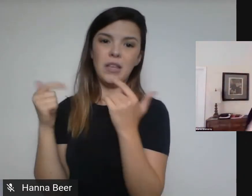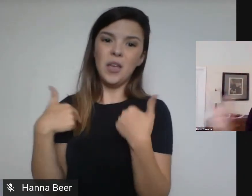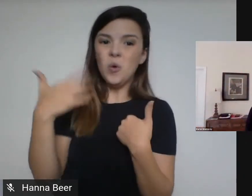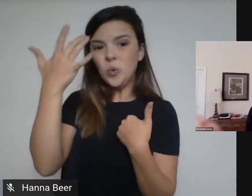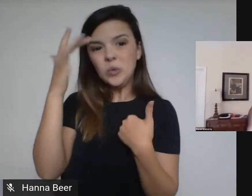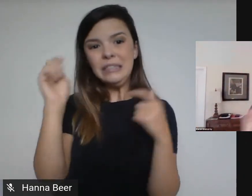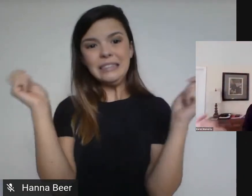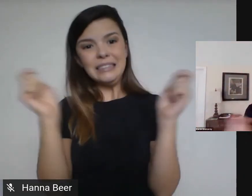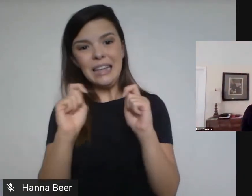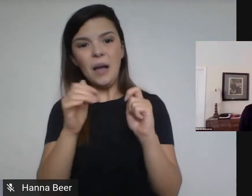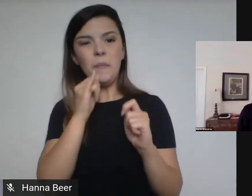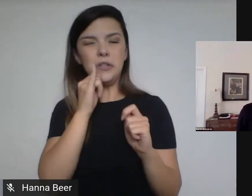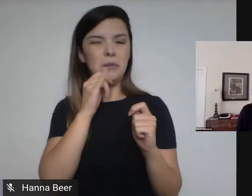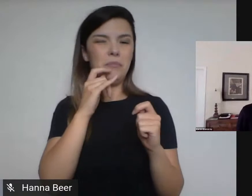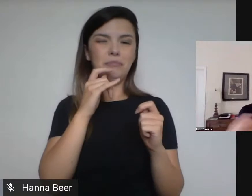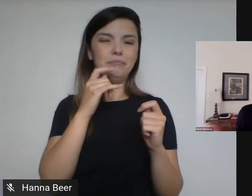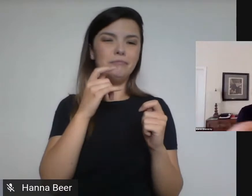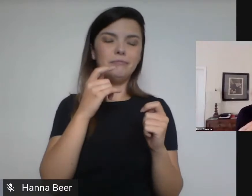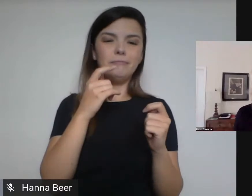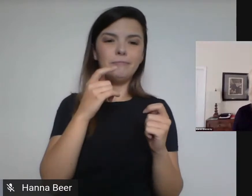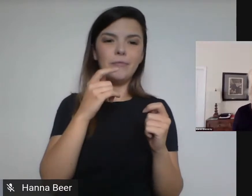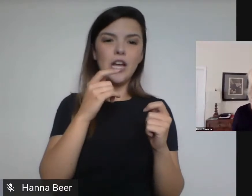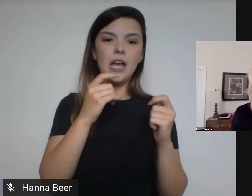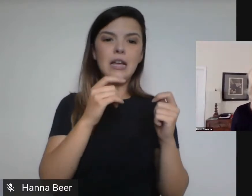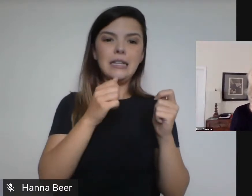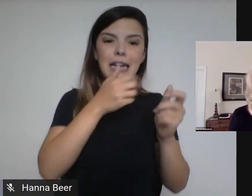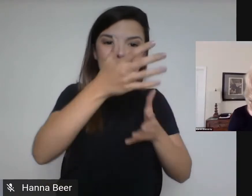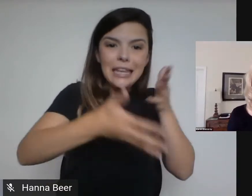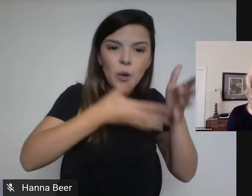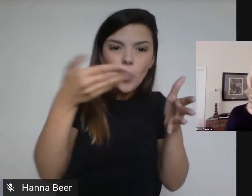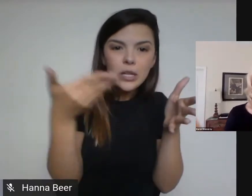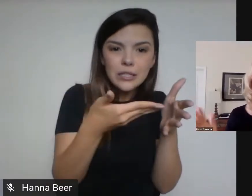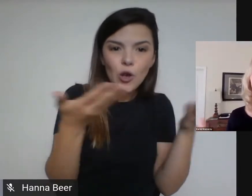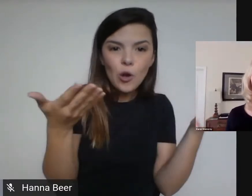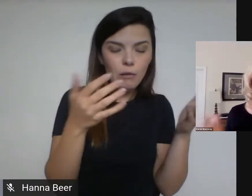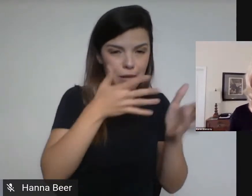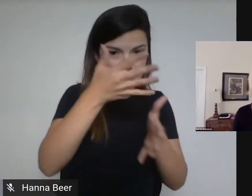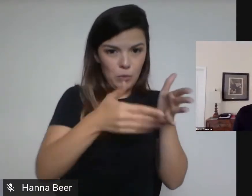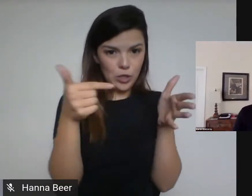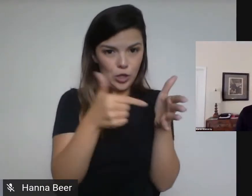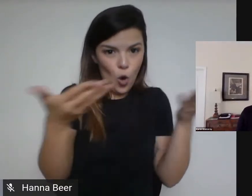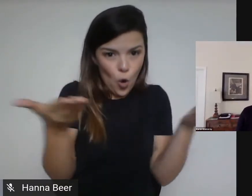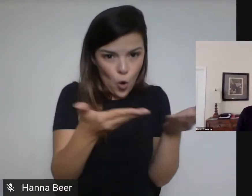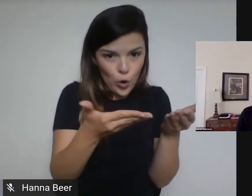trace back, or I'm just not sure of the etymological,